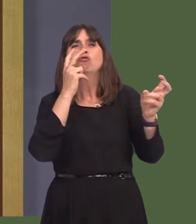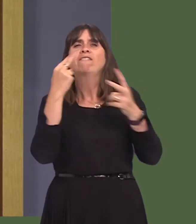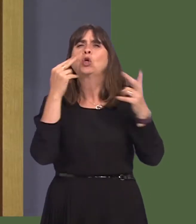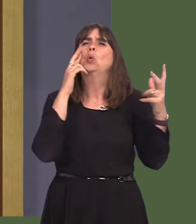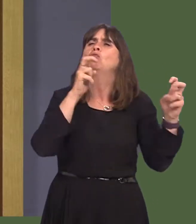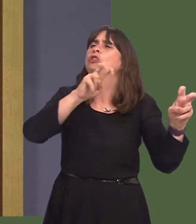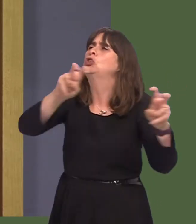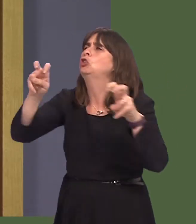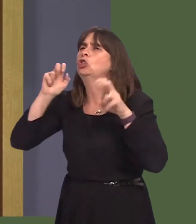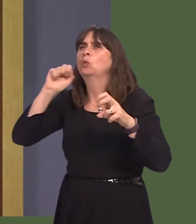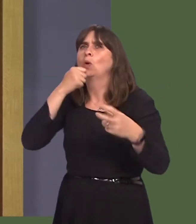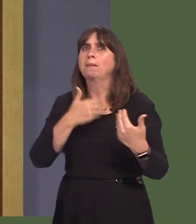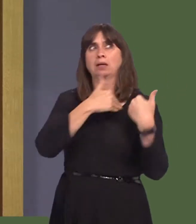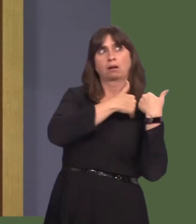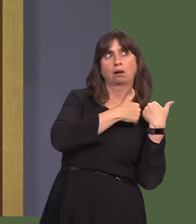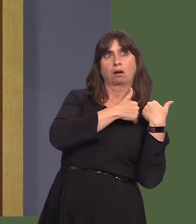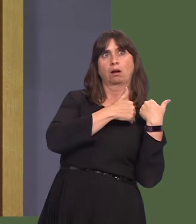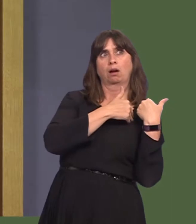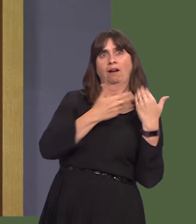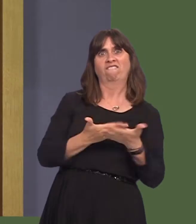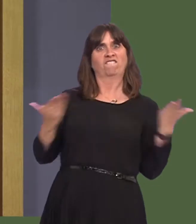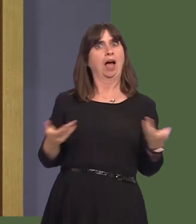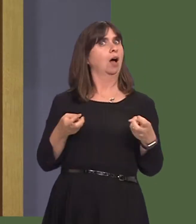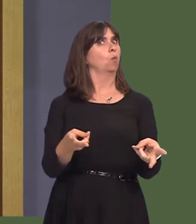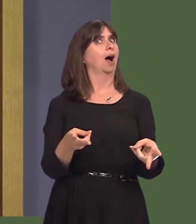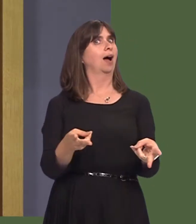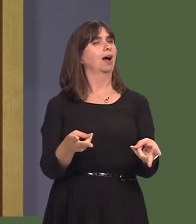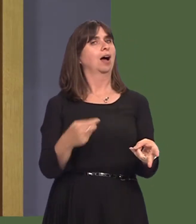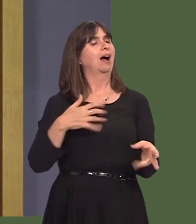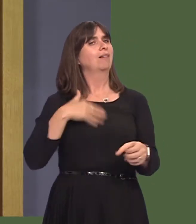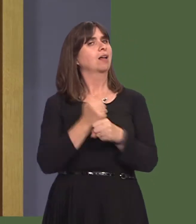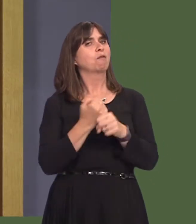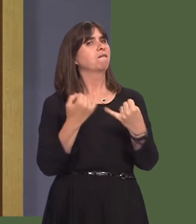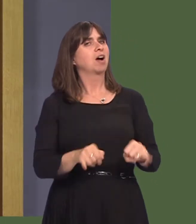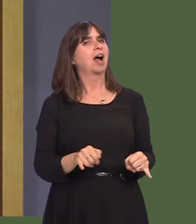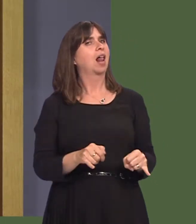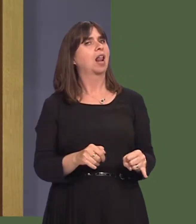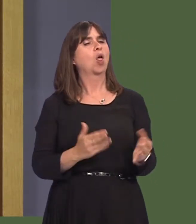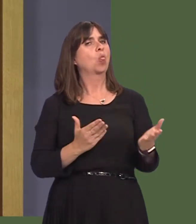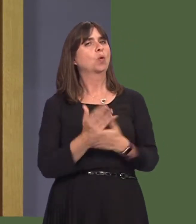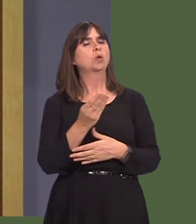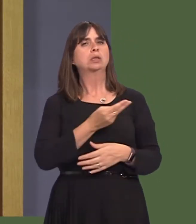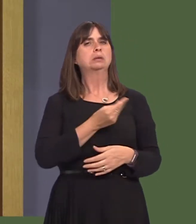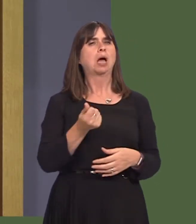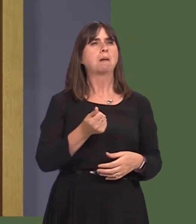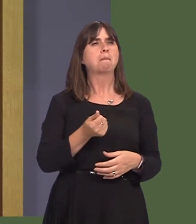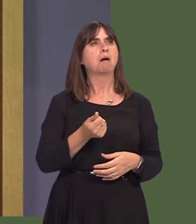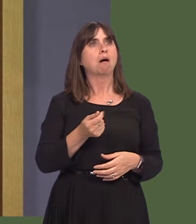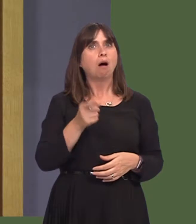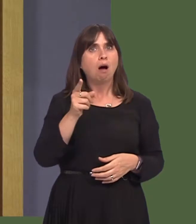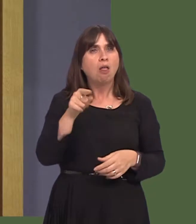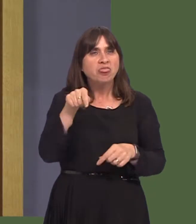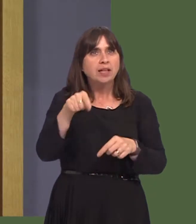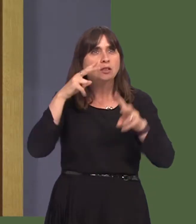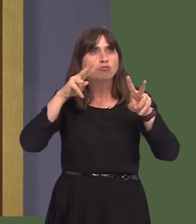people can hold the government to account, because I feel that it's failed in this regard, because people perhaps have not had the trust that they've wanted in this